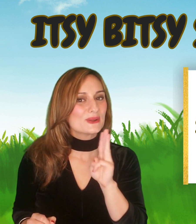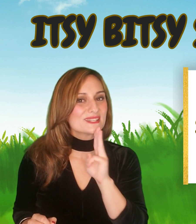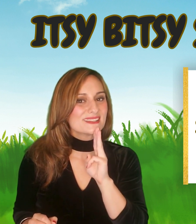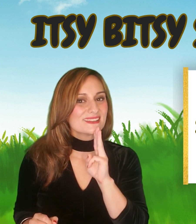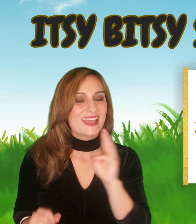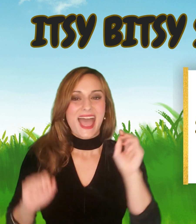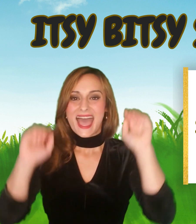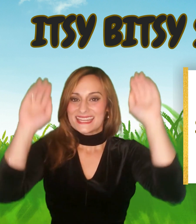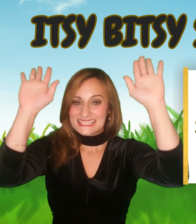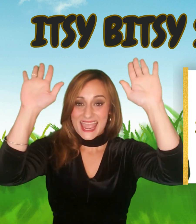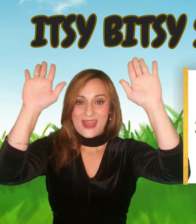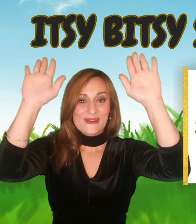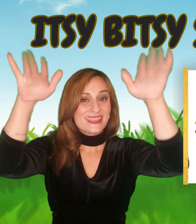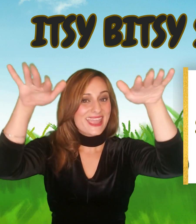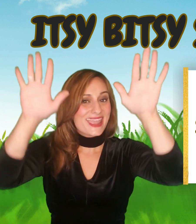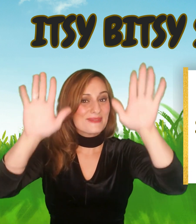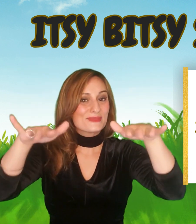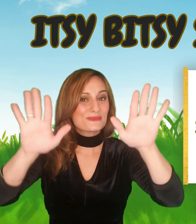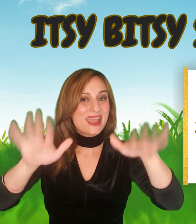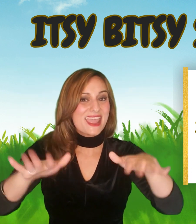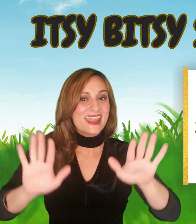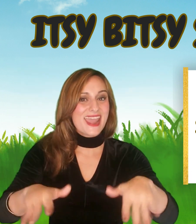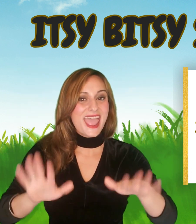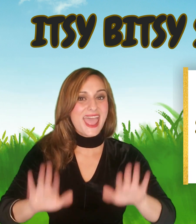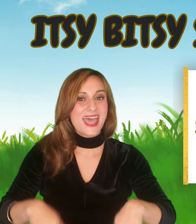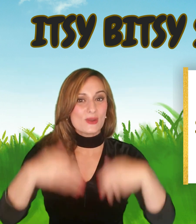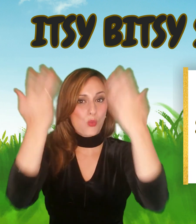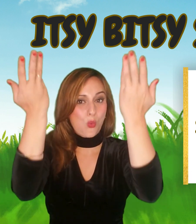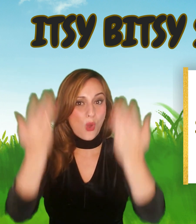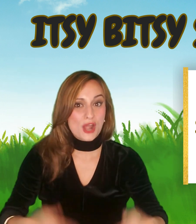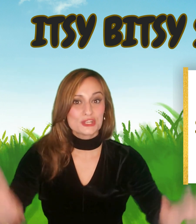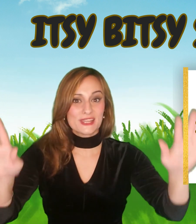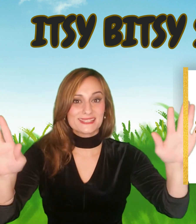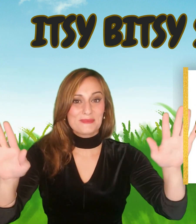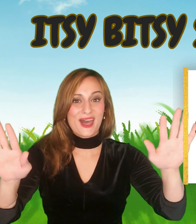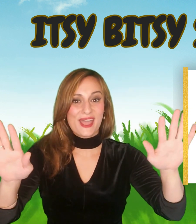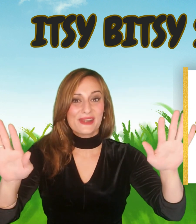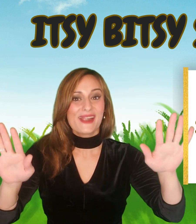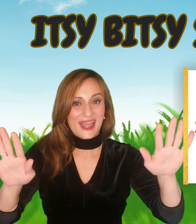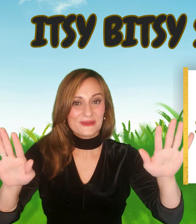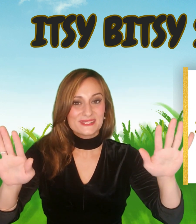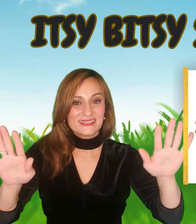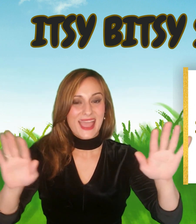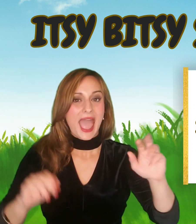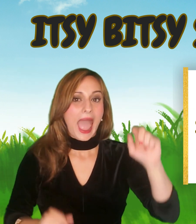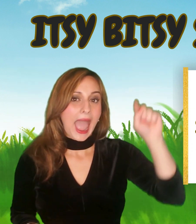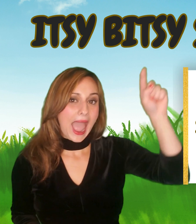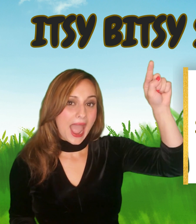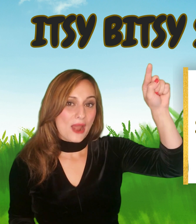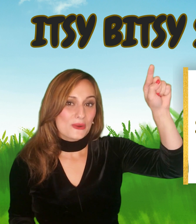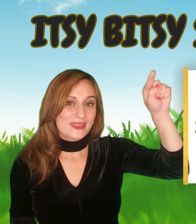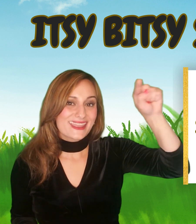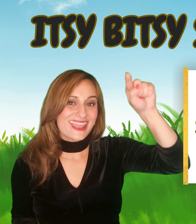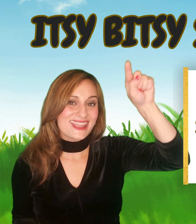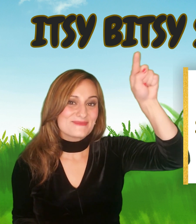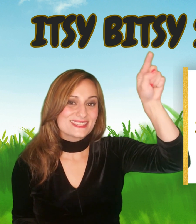spout. Down came the rain and washed that spider out. Out came the